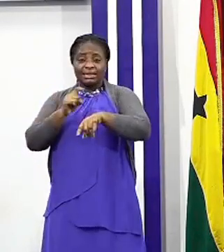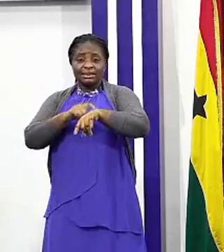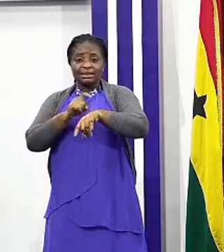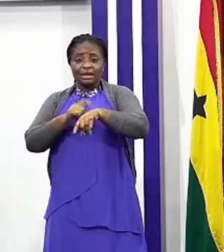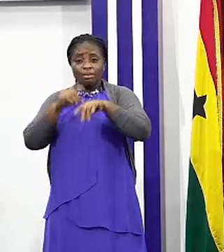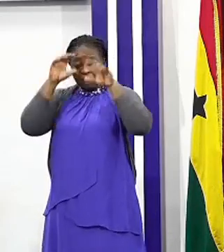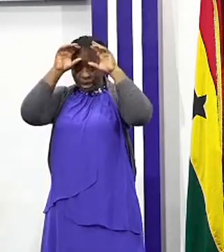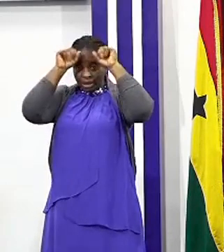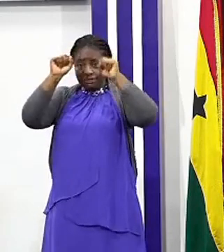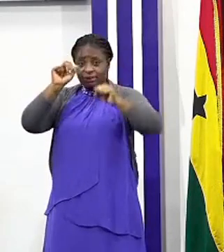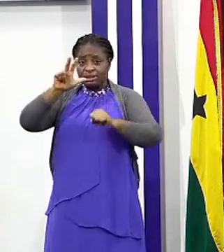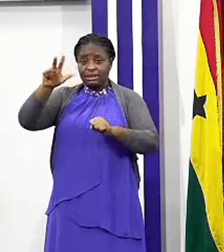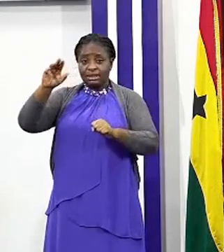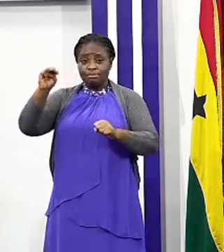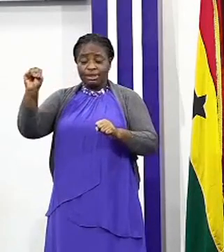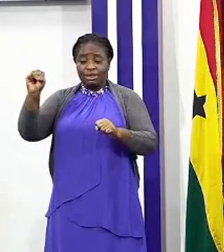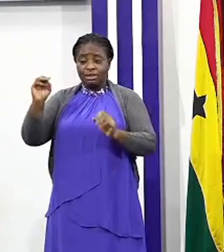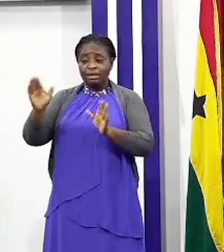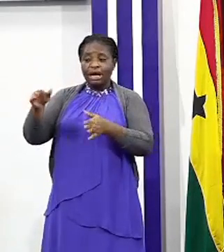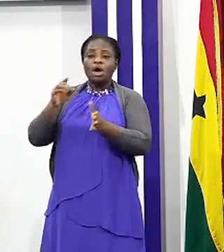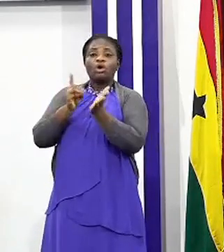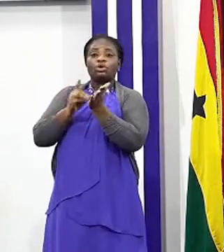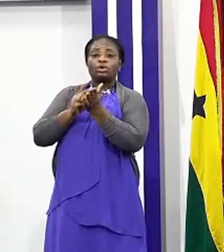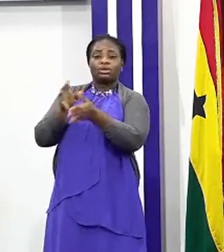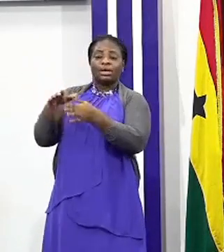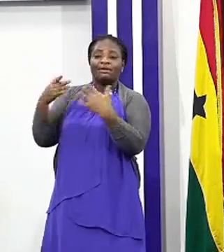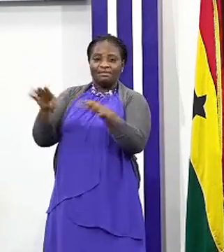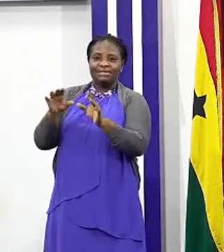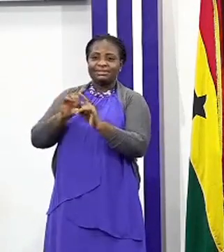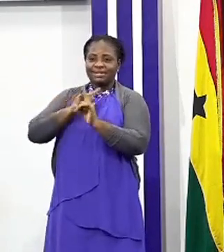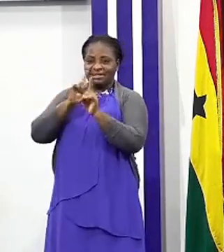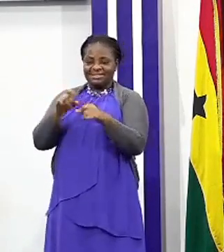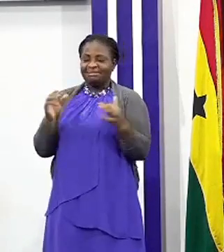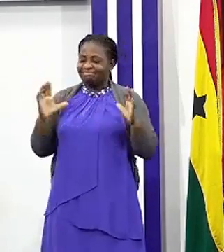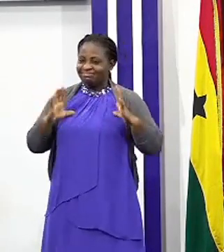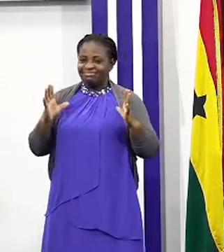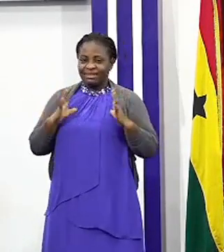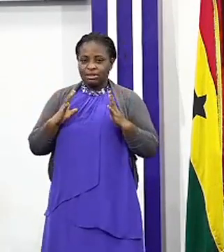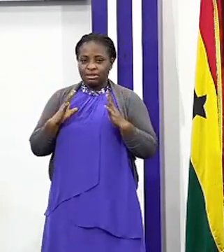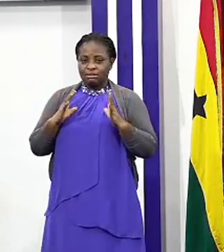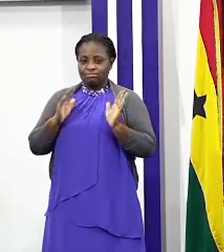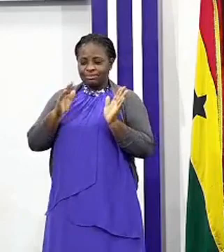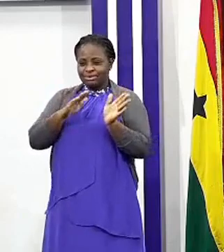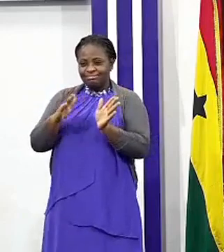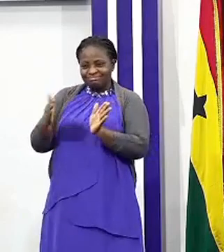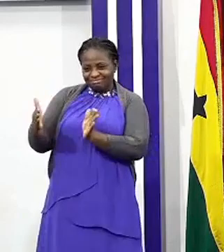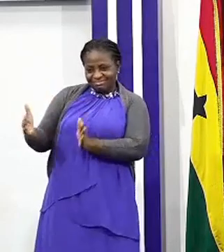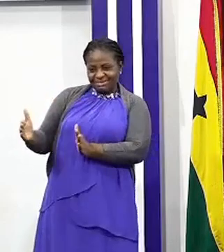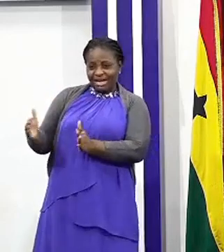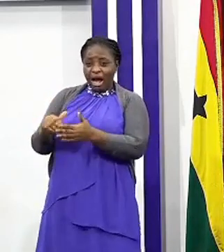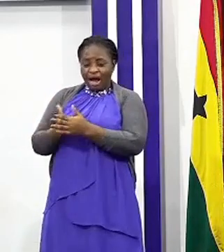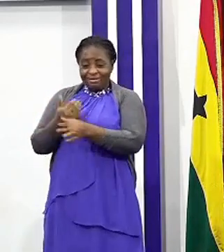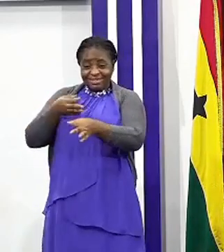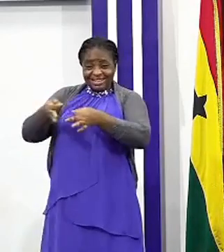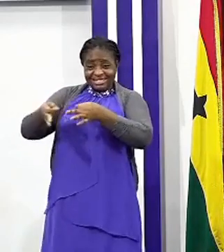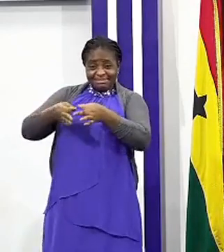of Ghana's 3 million infection projection. I think it's been answered by Dr. Nsiasari in putting into context that comment that